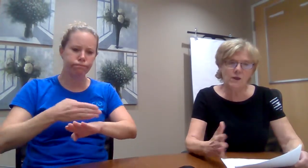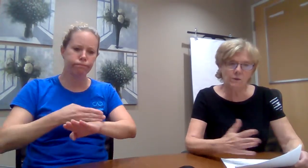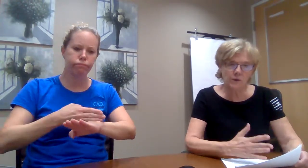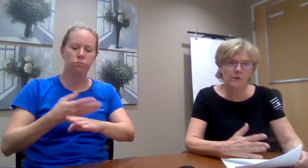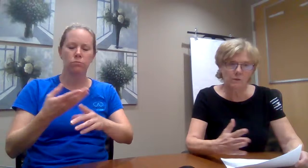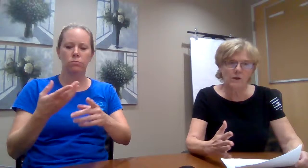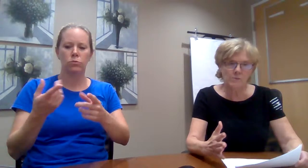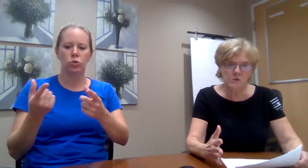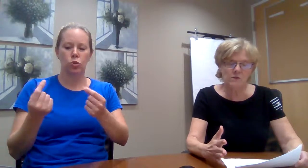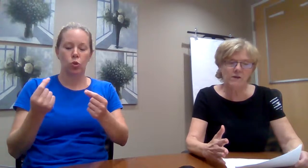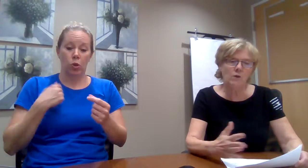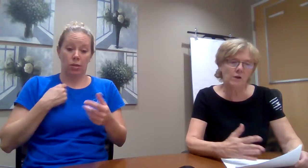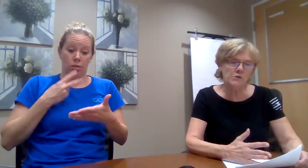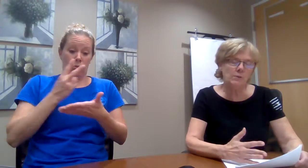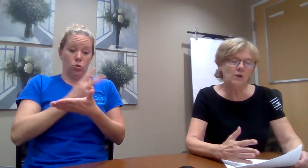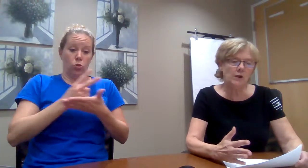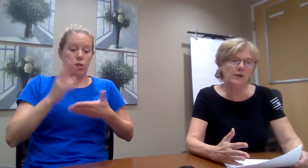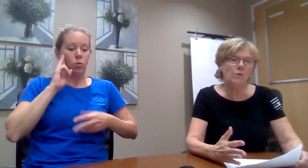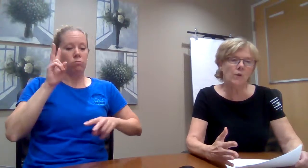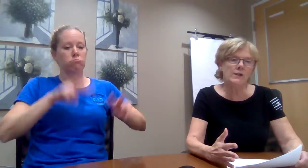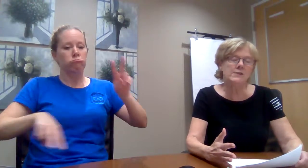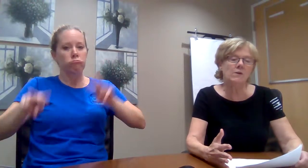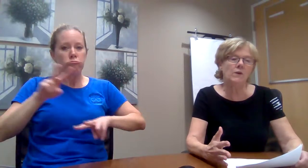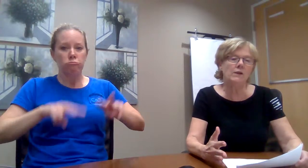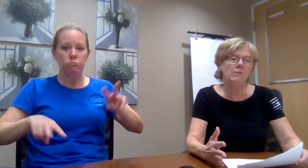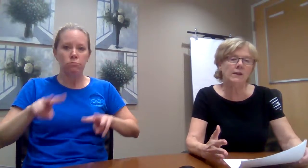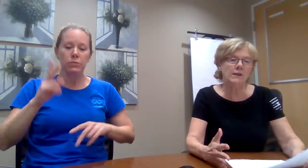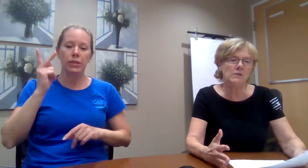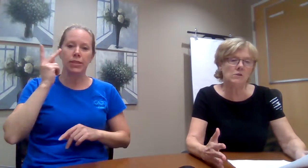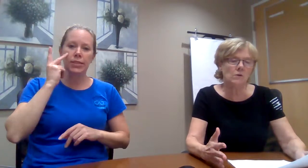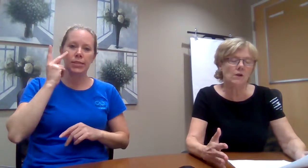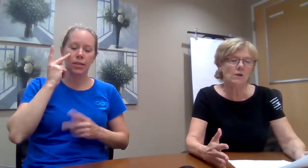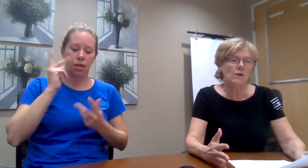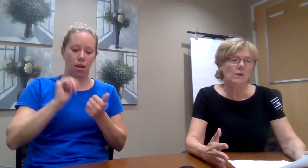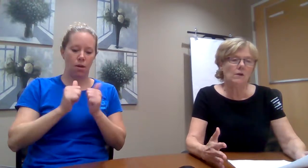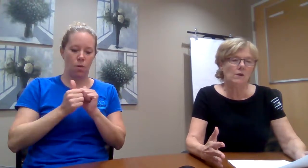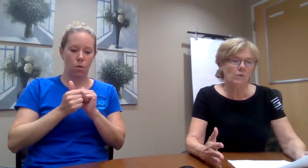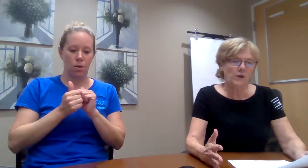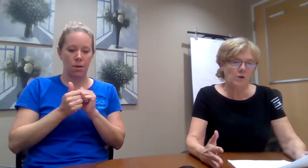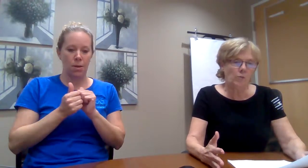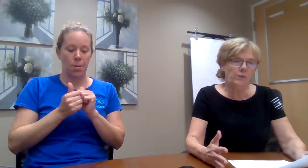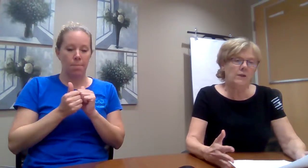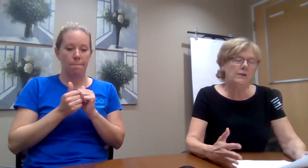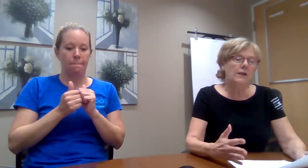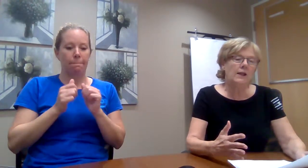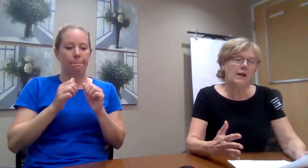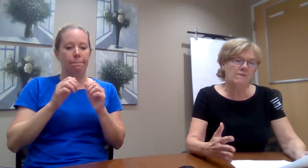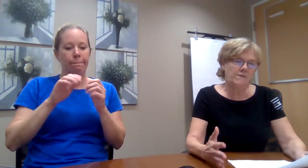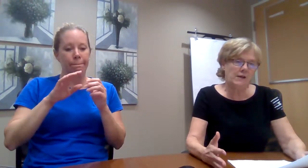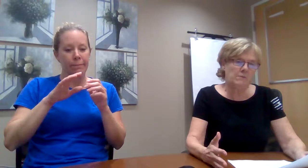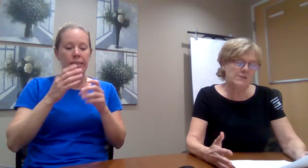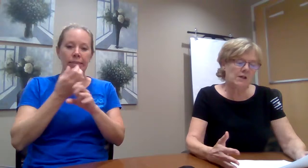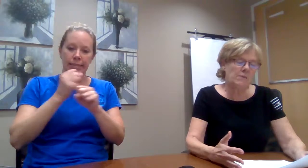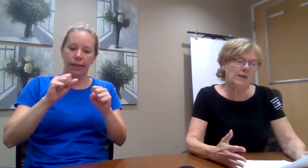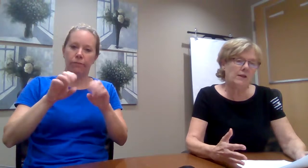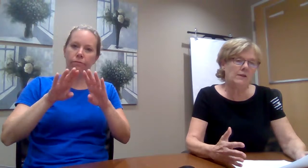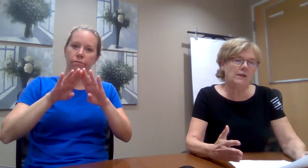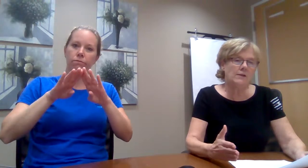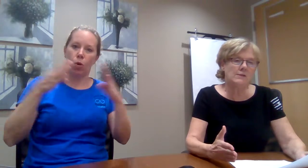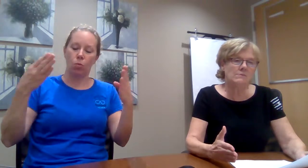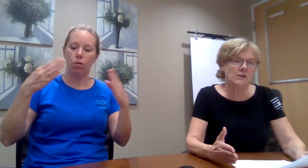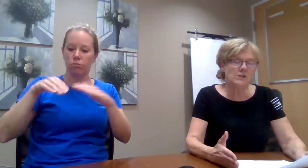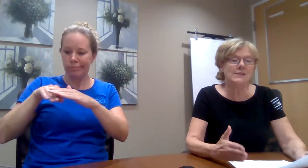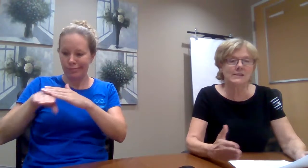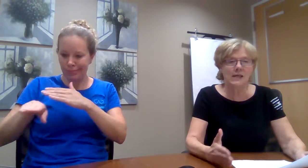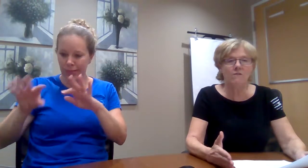weeks while we're observing, we'll also be looking at ways that we can begin to reopen and have families coming